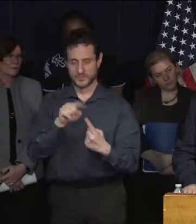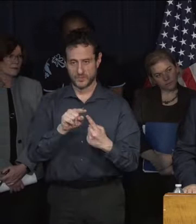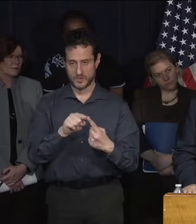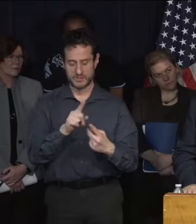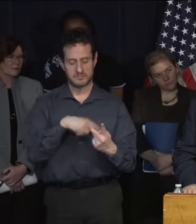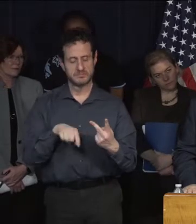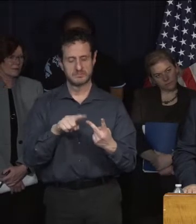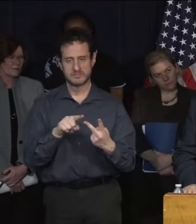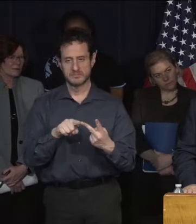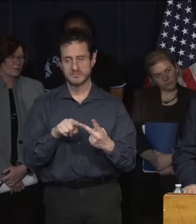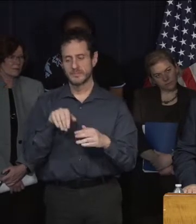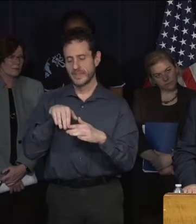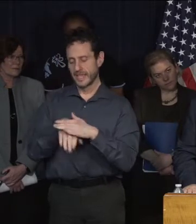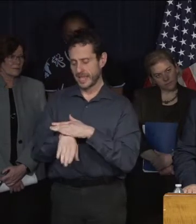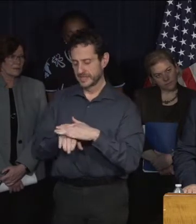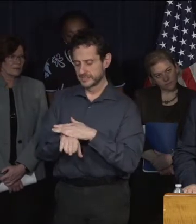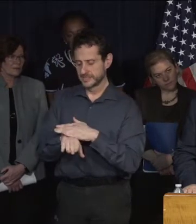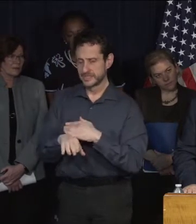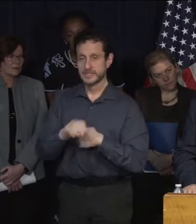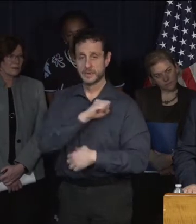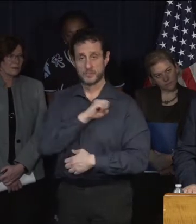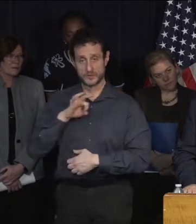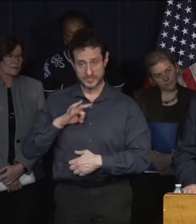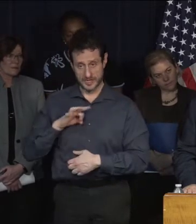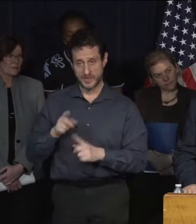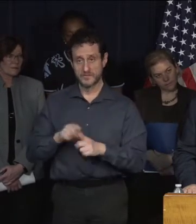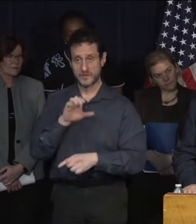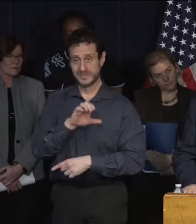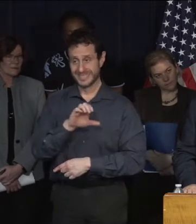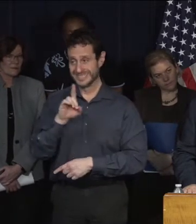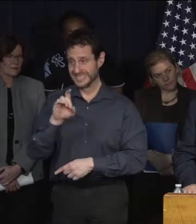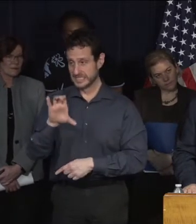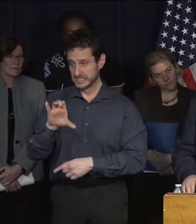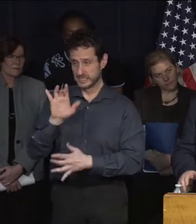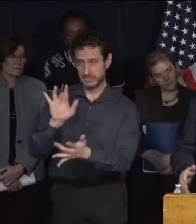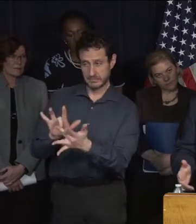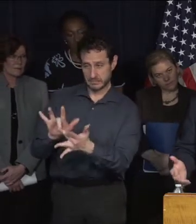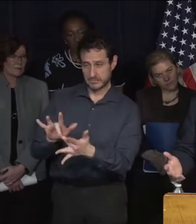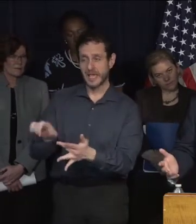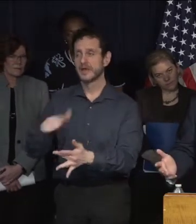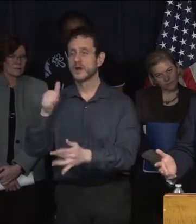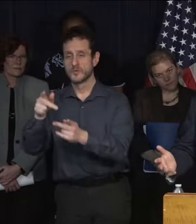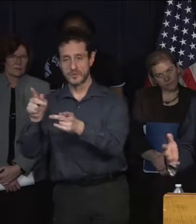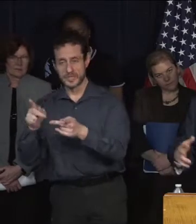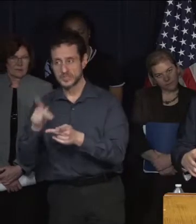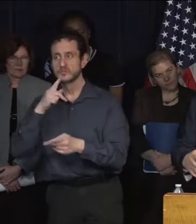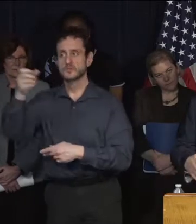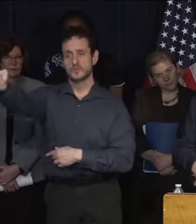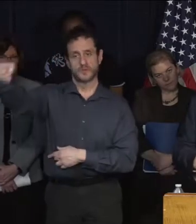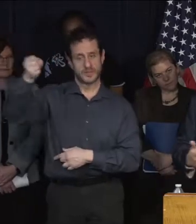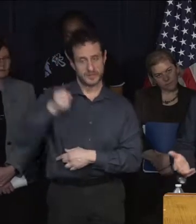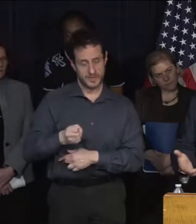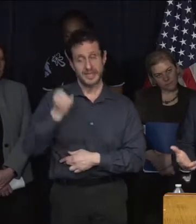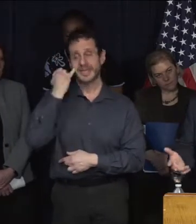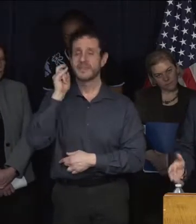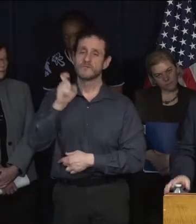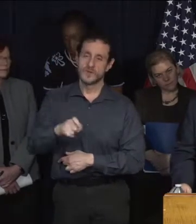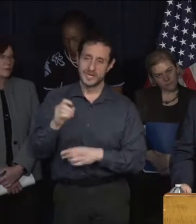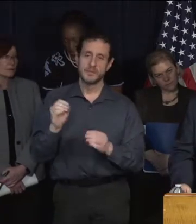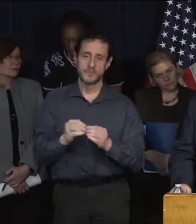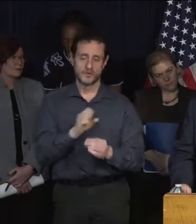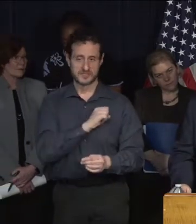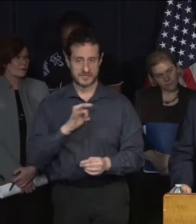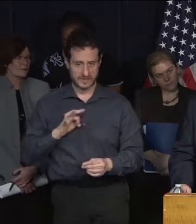course, is accessing personnel from the CDC and from elsewhere to be able to bring them in if we need more